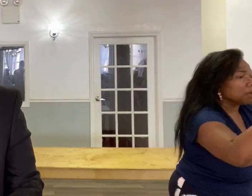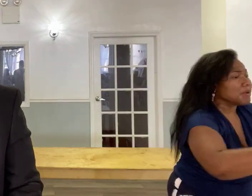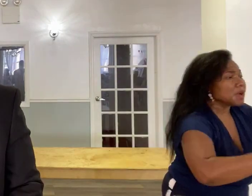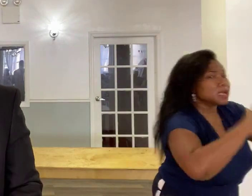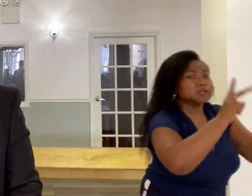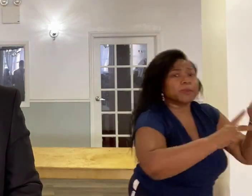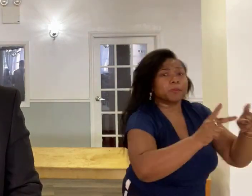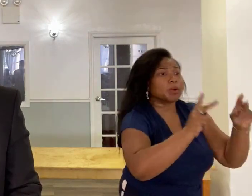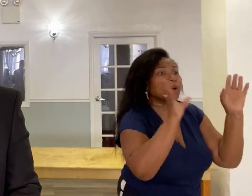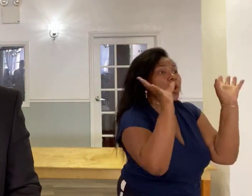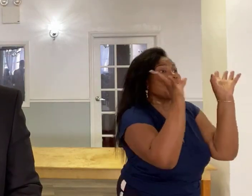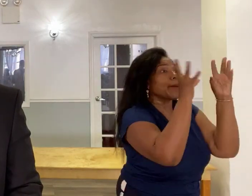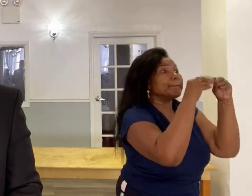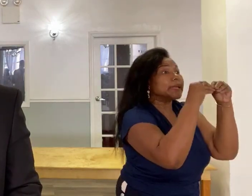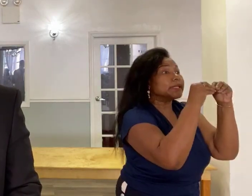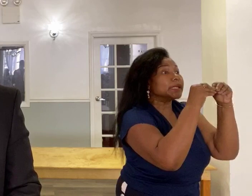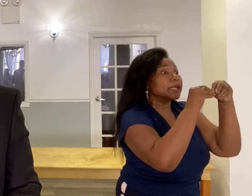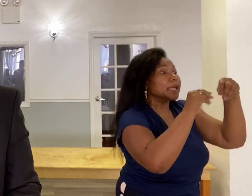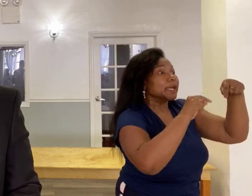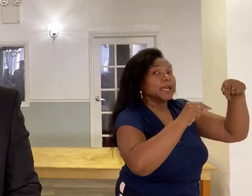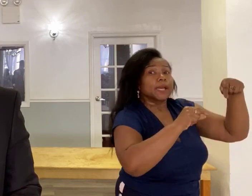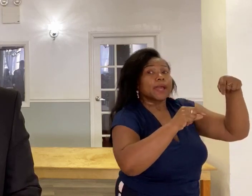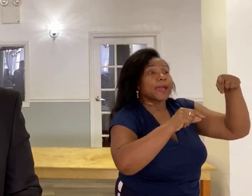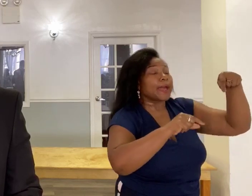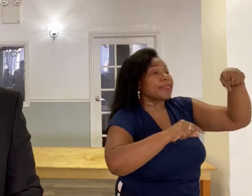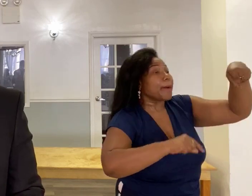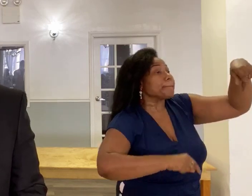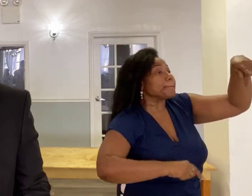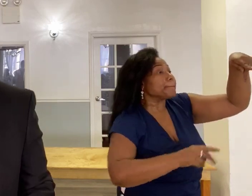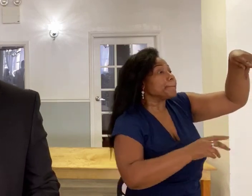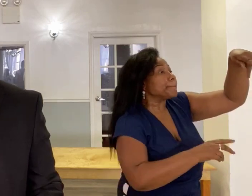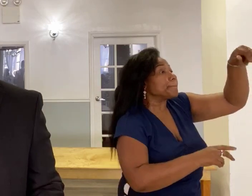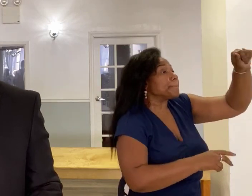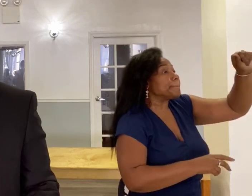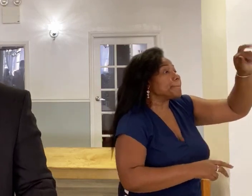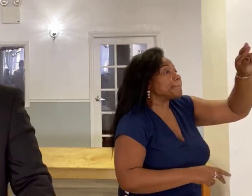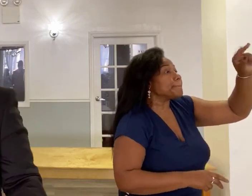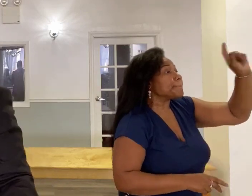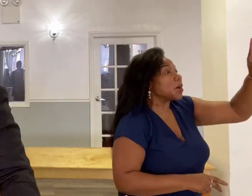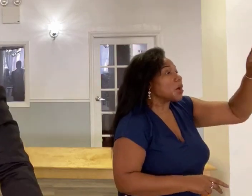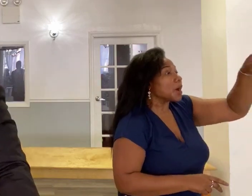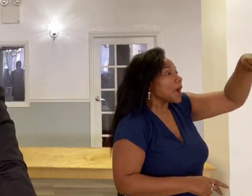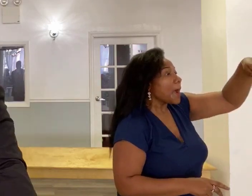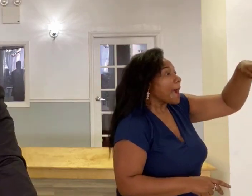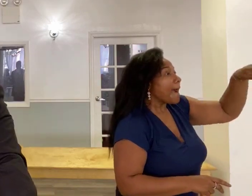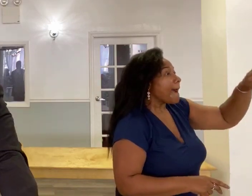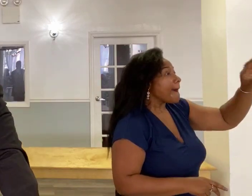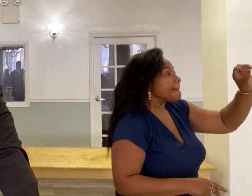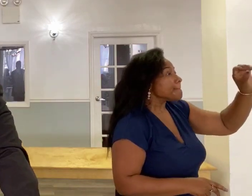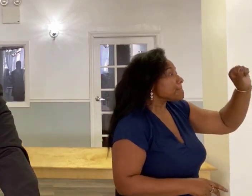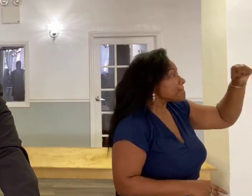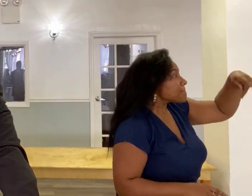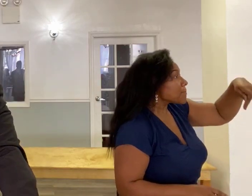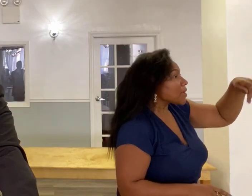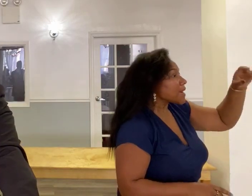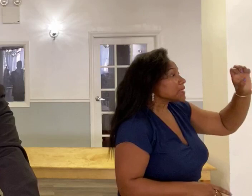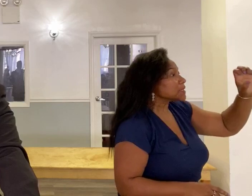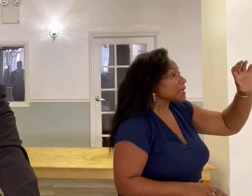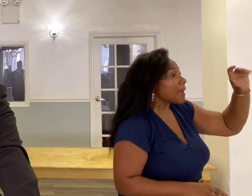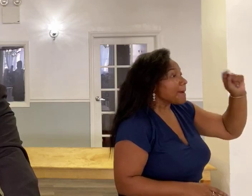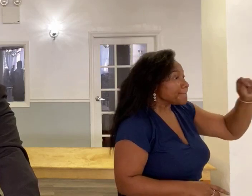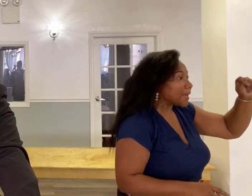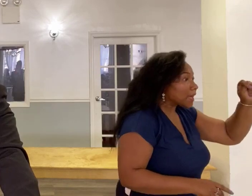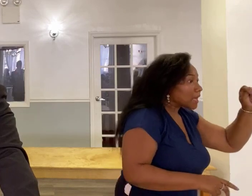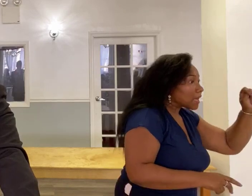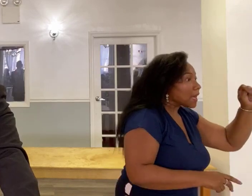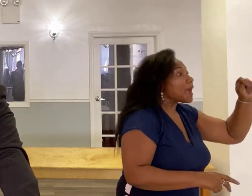be meeting at Prospect Park on the southeast entrance. So that is at Ocean Avenue